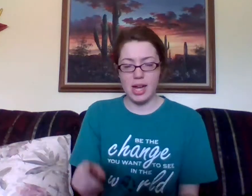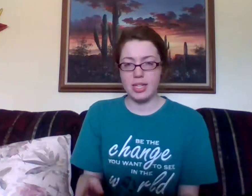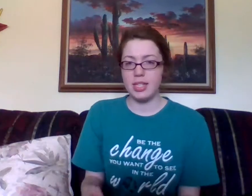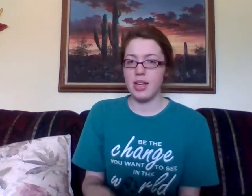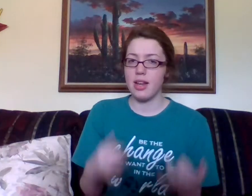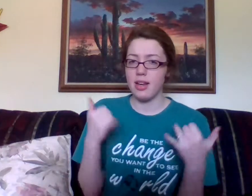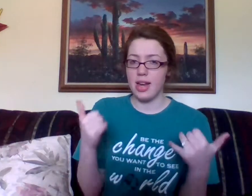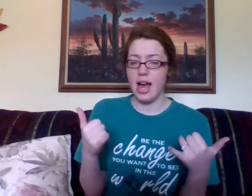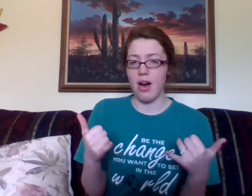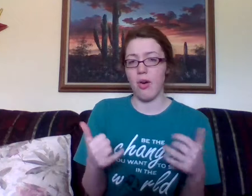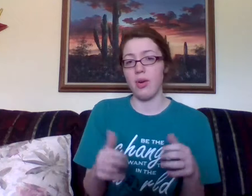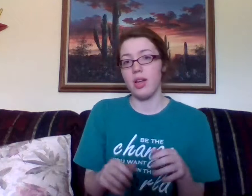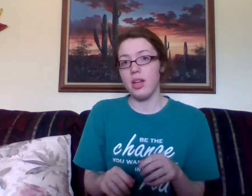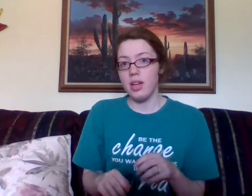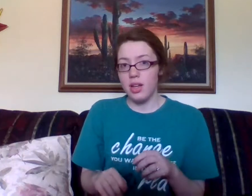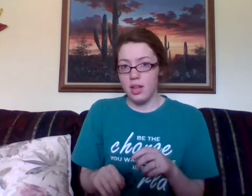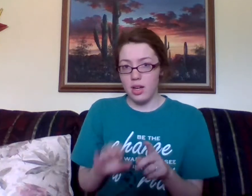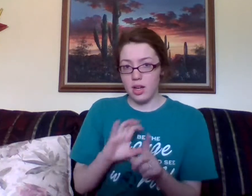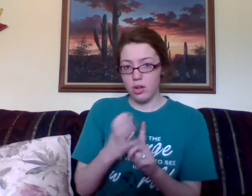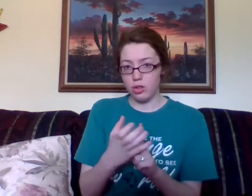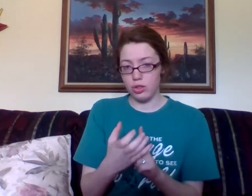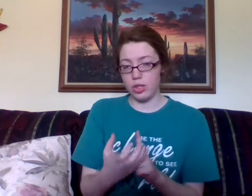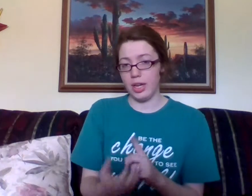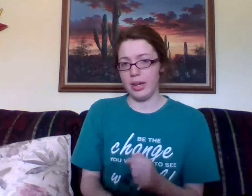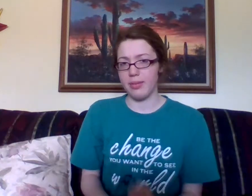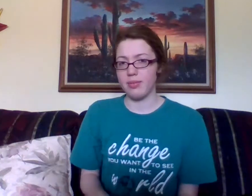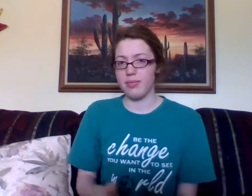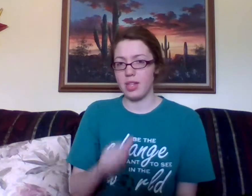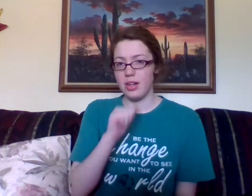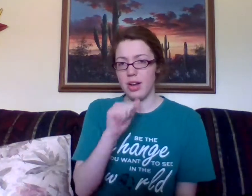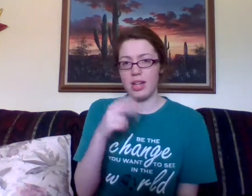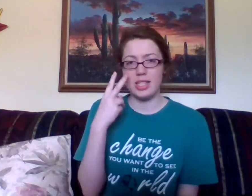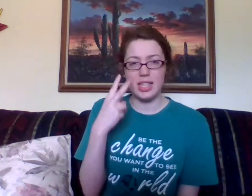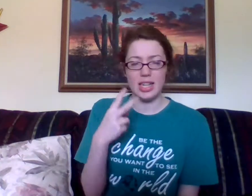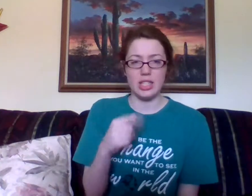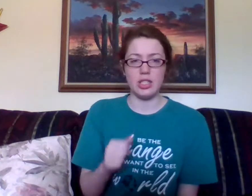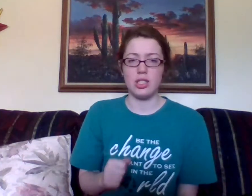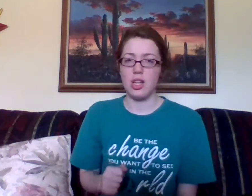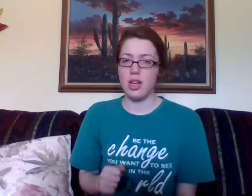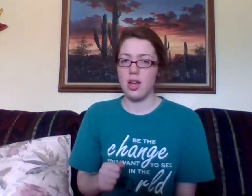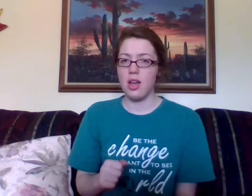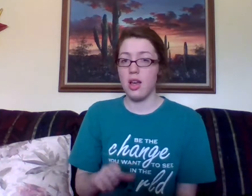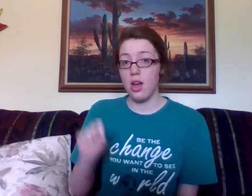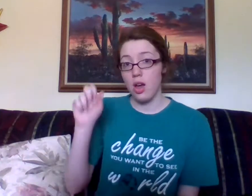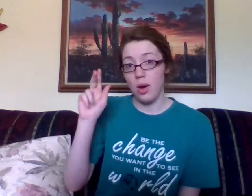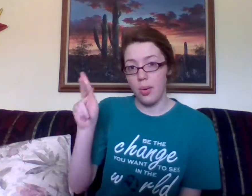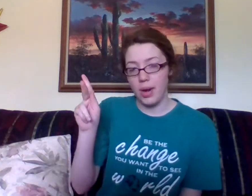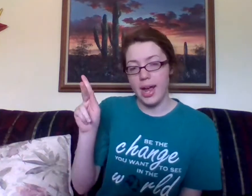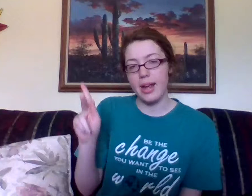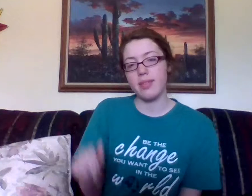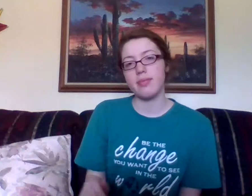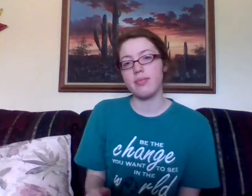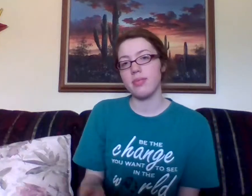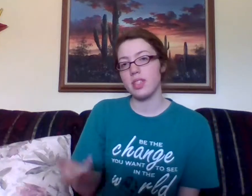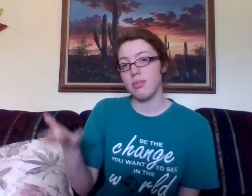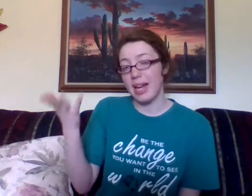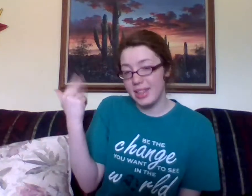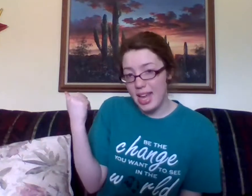but now culturally they're not seen as okay. Back